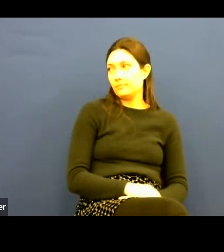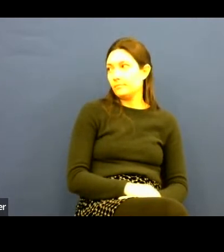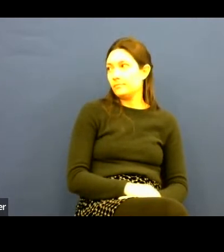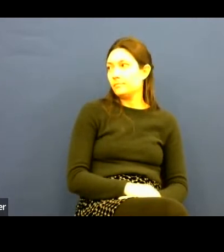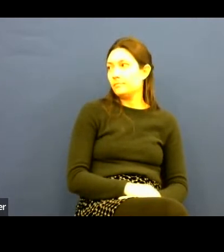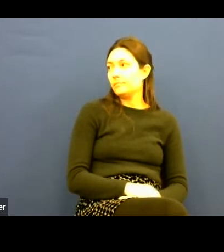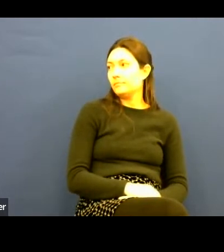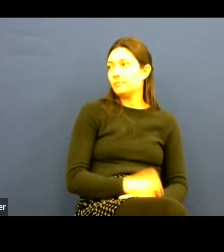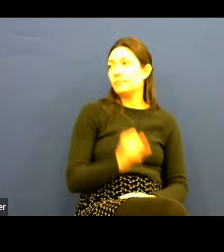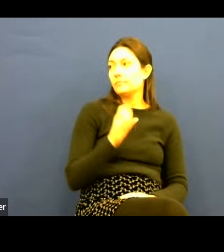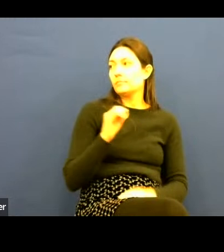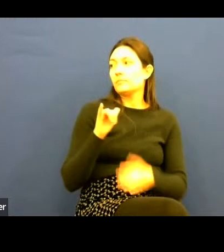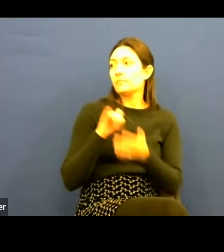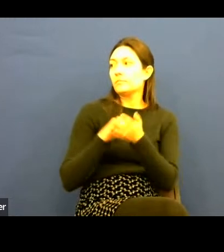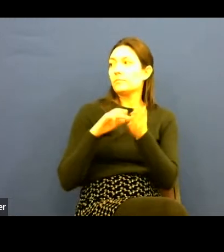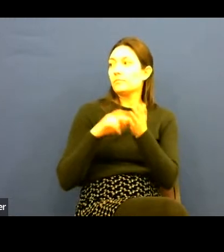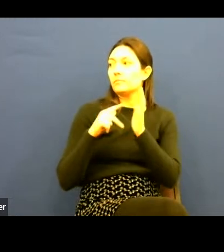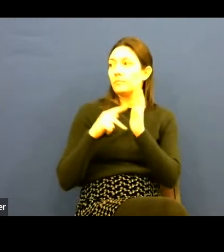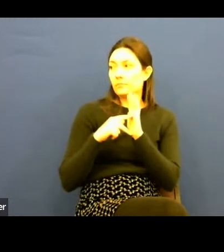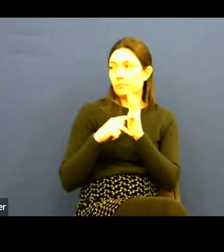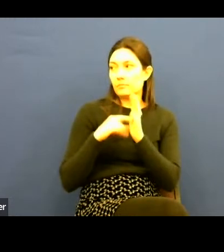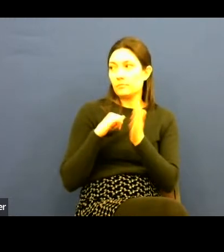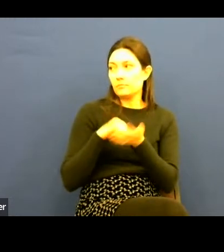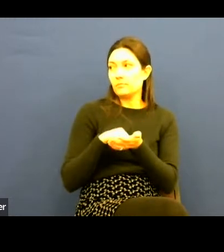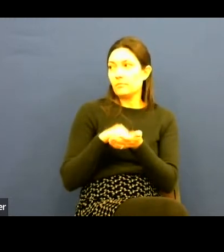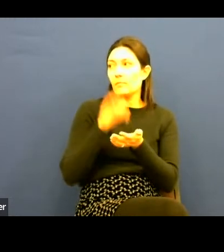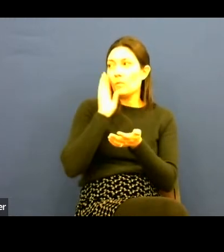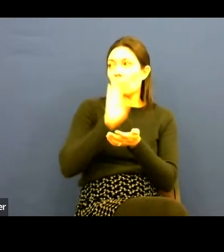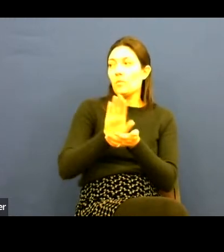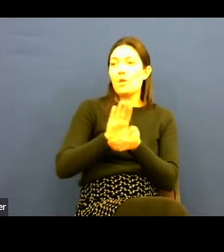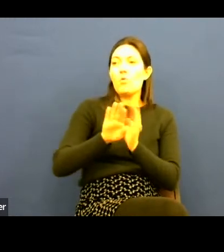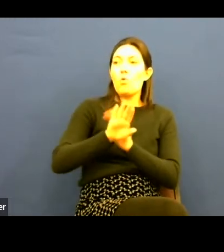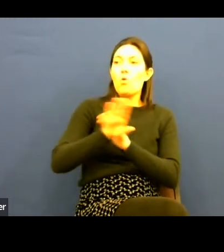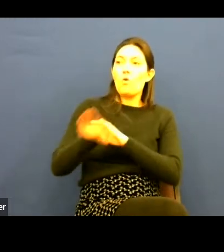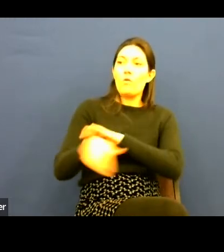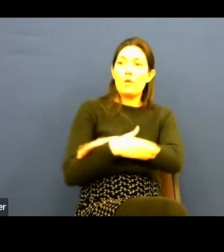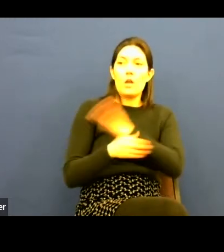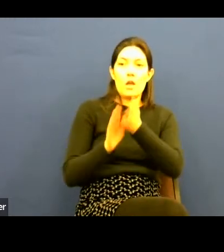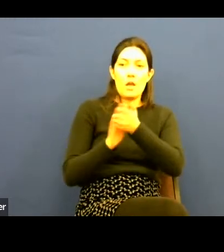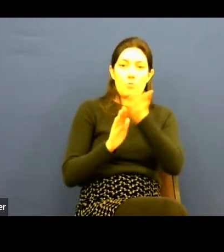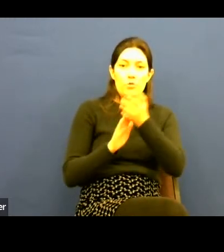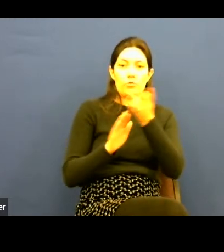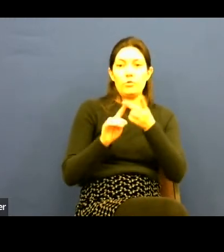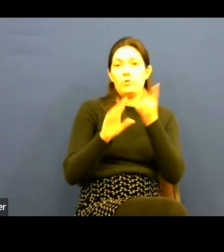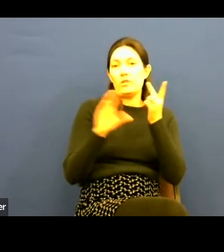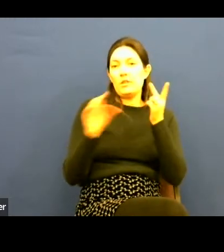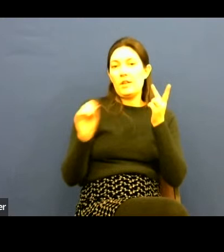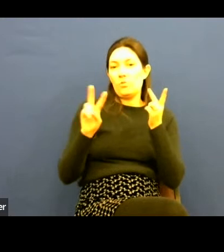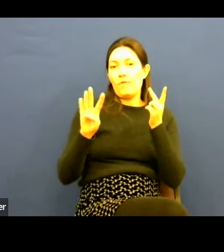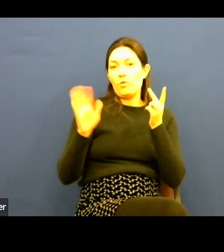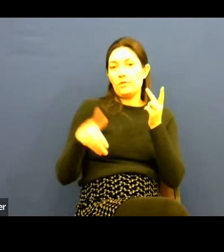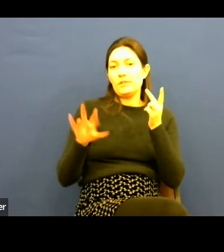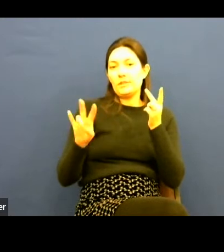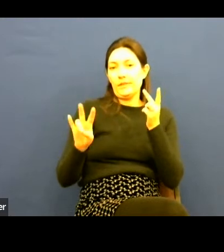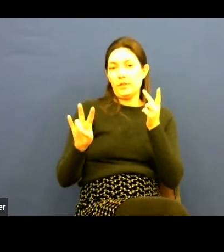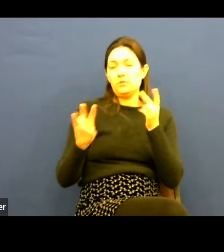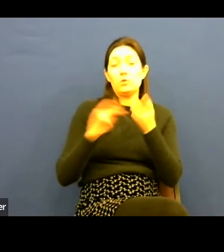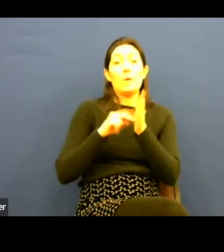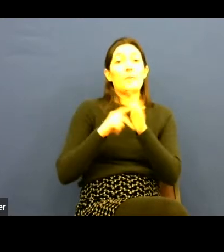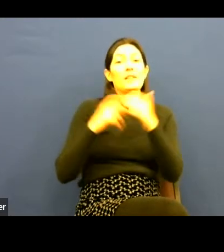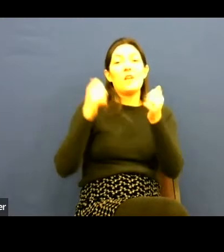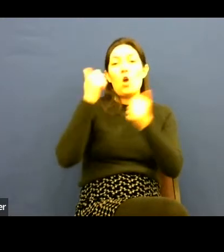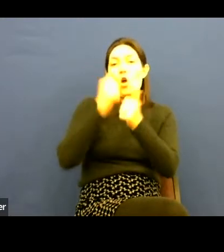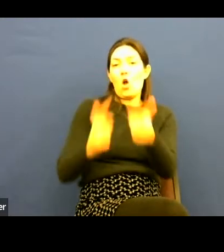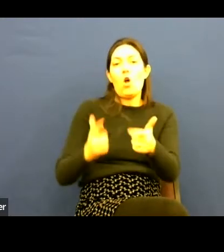and so that would also be the late night operations and 24 operations. So basically, pretty much every checkbox in the